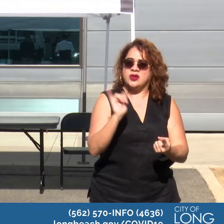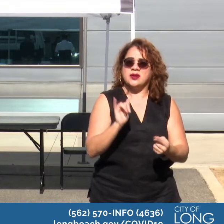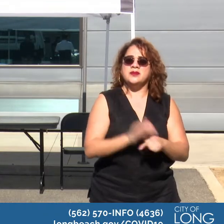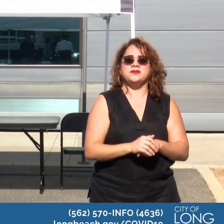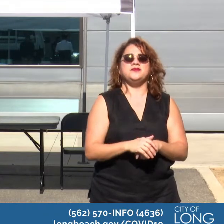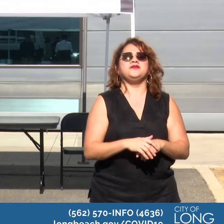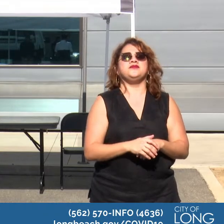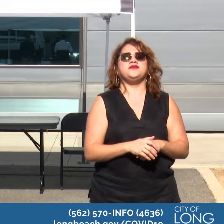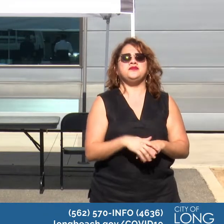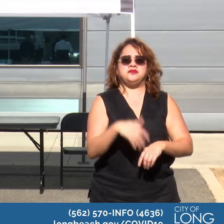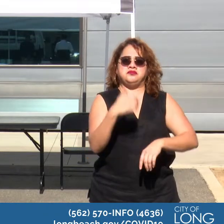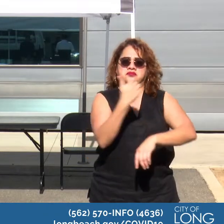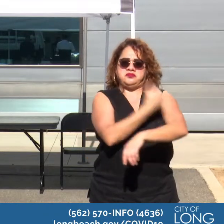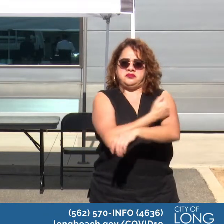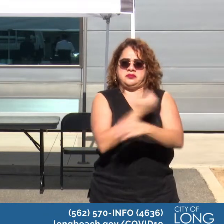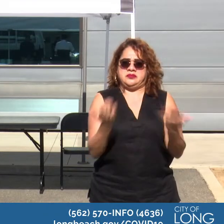vaccines.